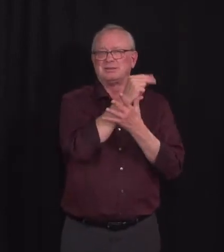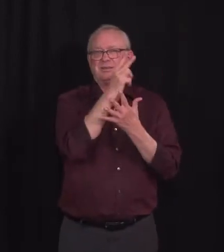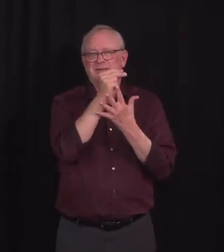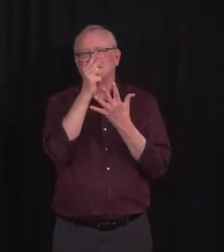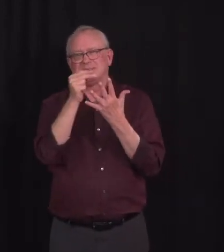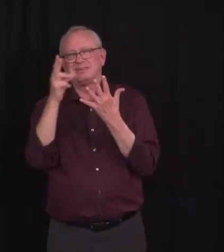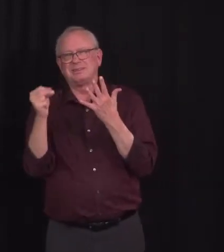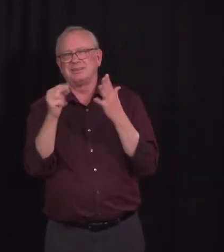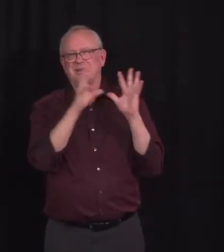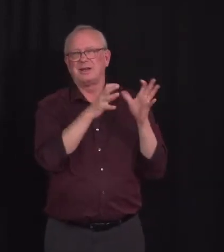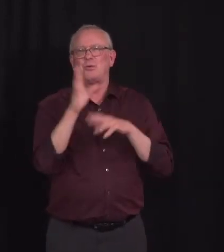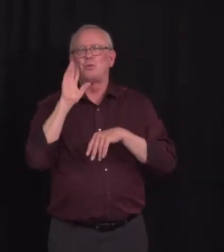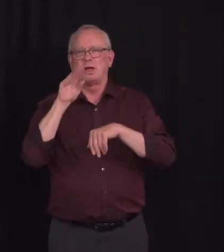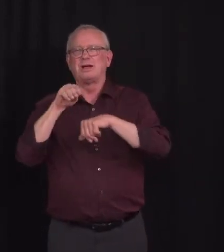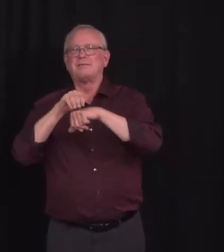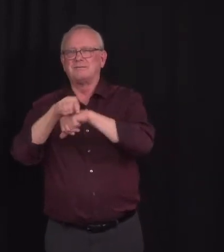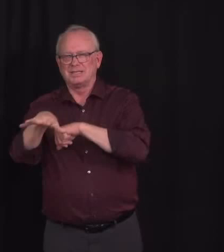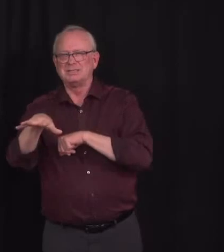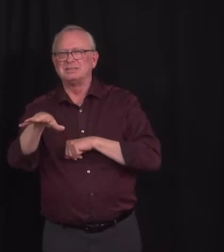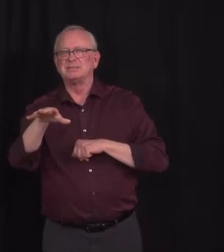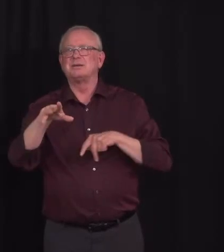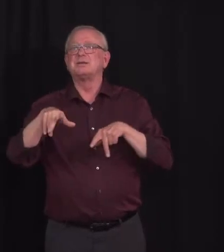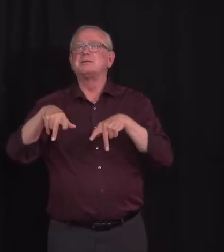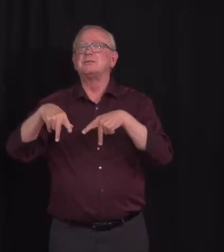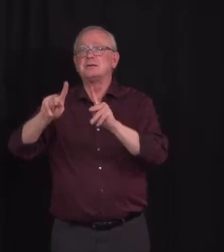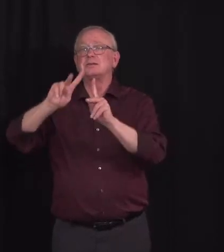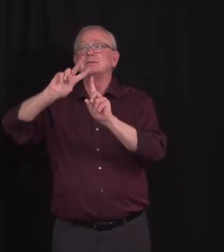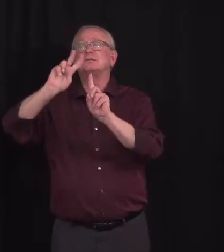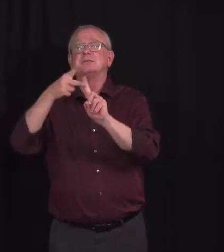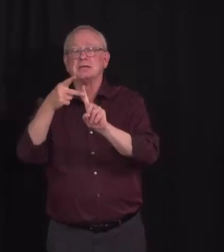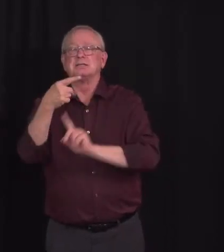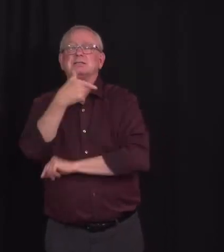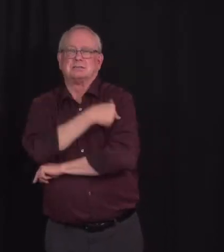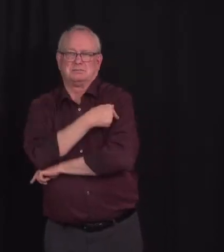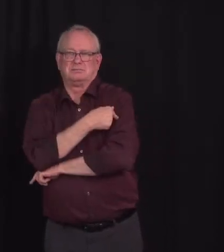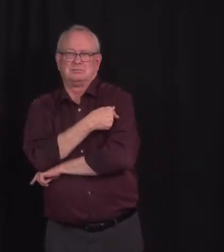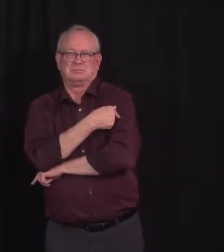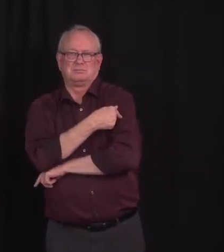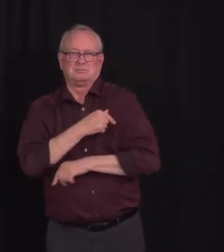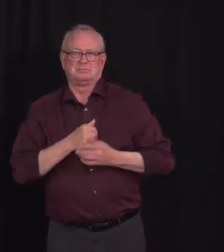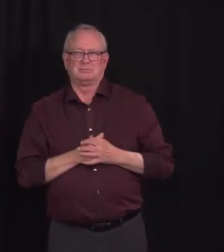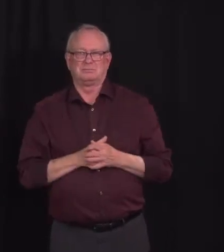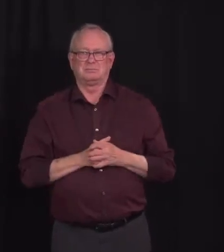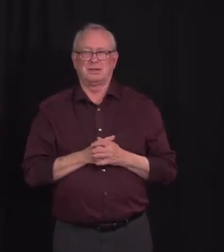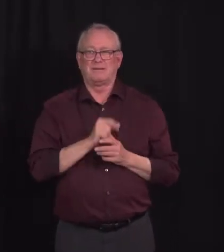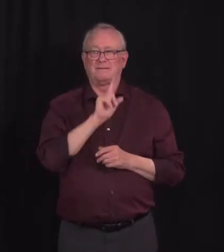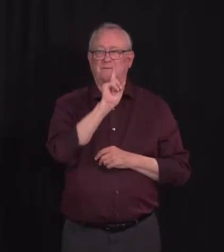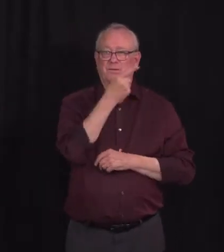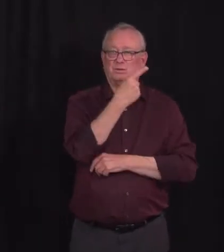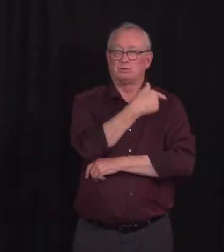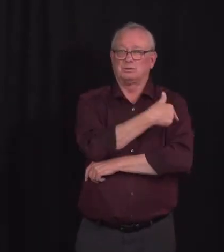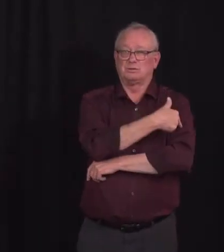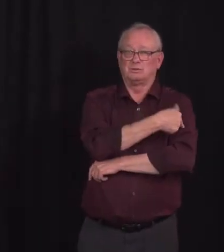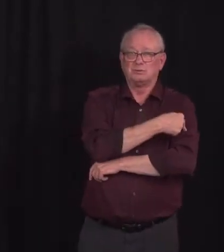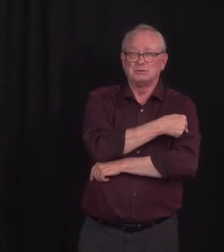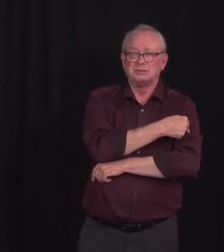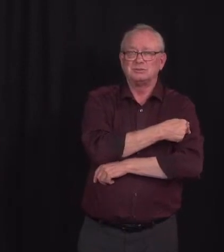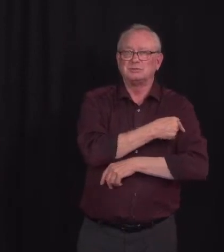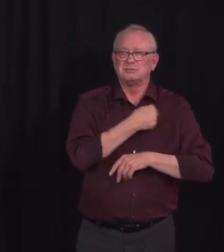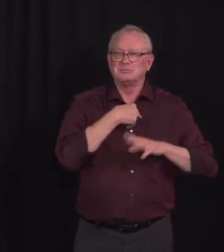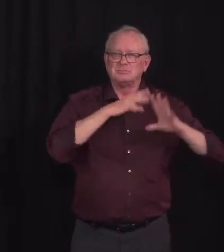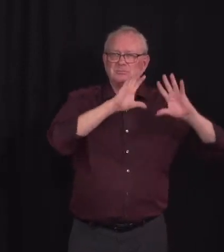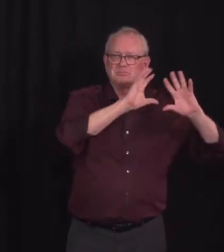second dose sequencing is that we spent a lot of time on our first dose sequencing, making sure that we were putting those at highest